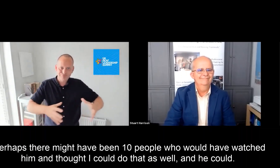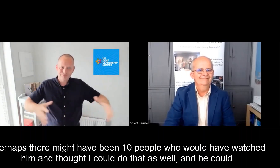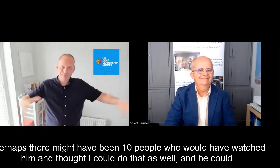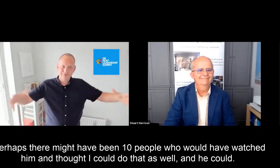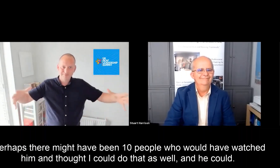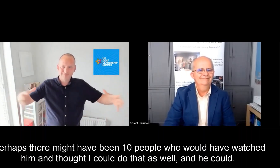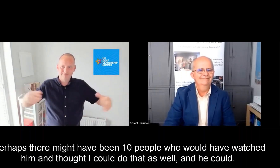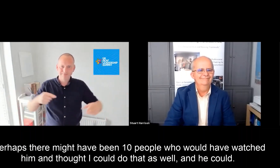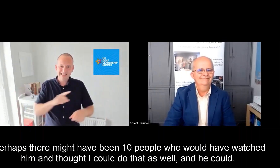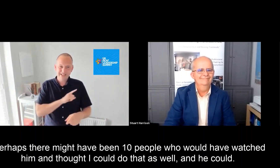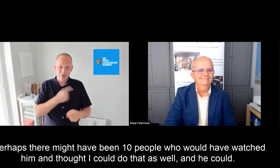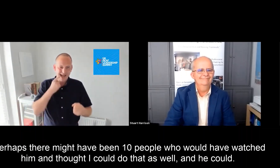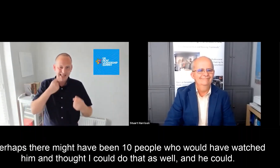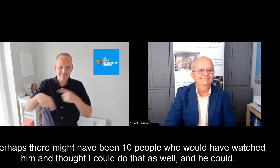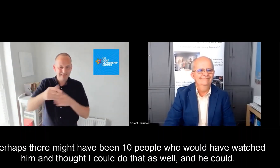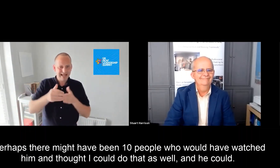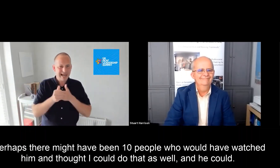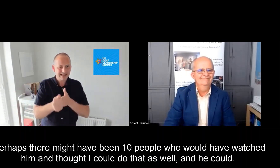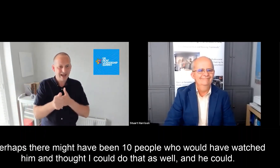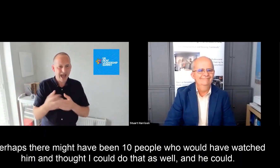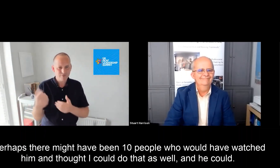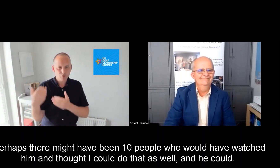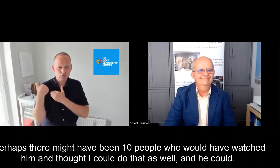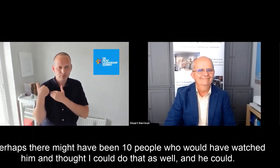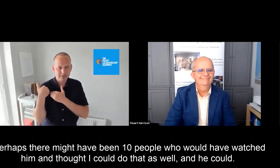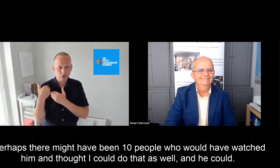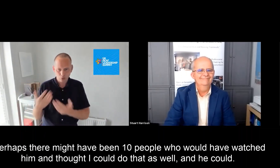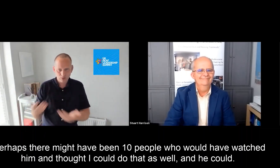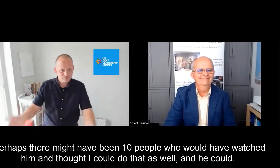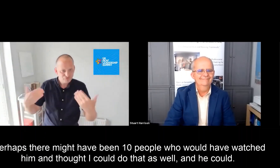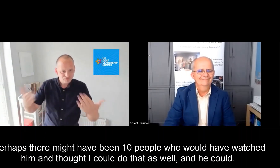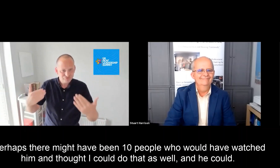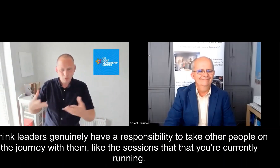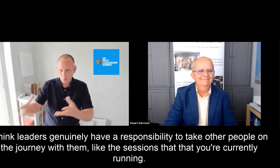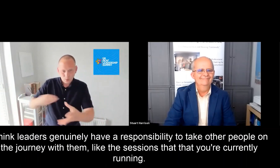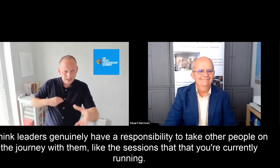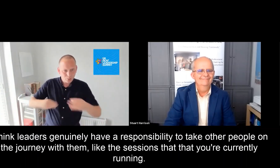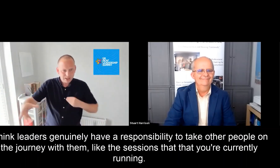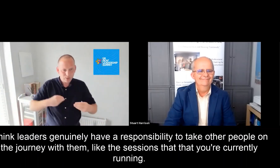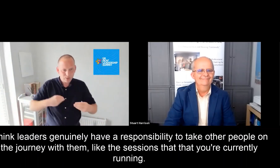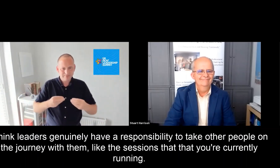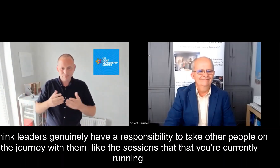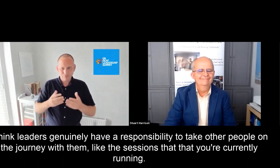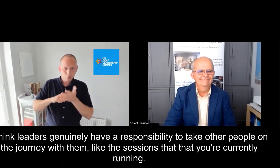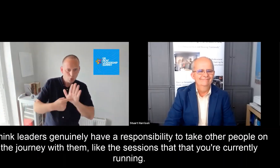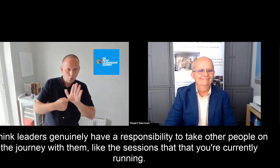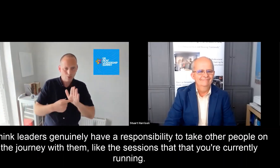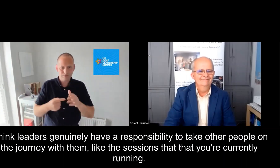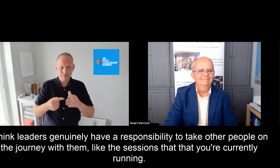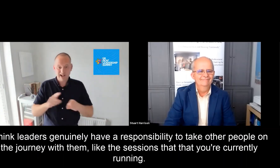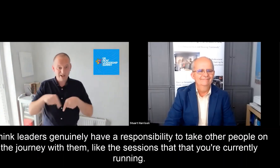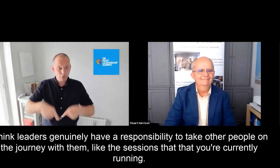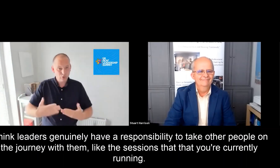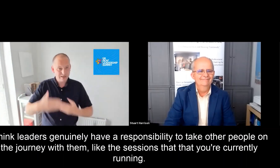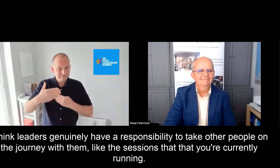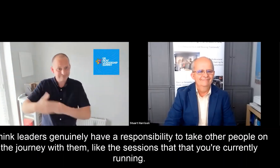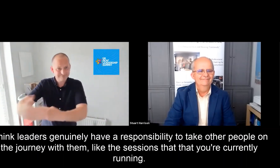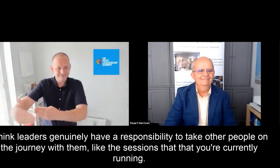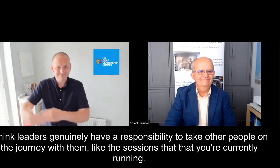would have watched him and thought, I could do that as well. And he could, I think leaders genuinely have a responsibility to take other people on the journey with